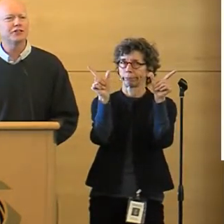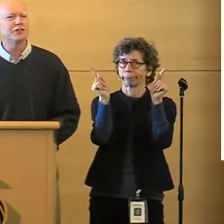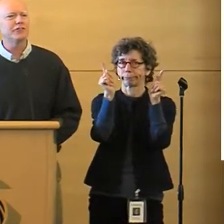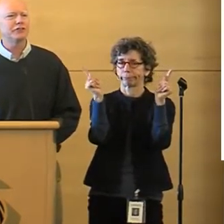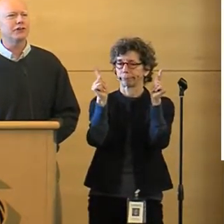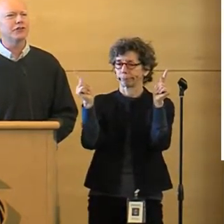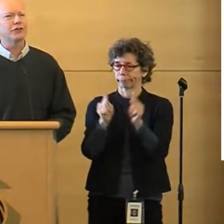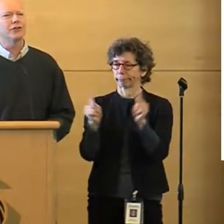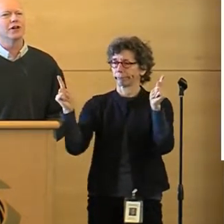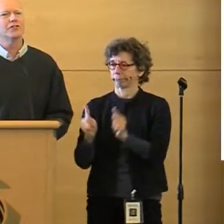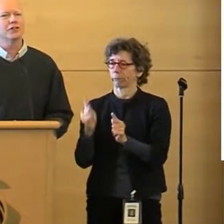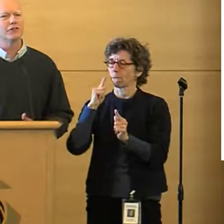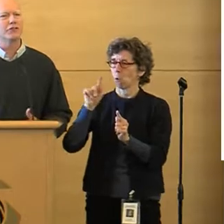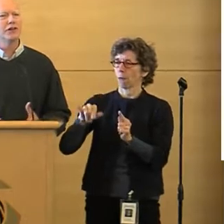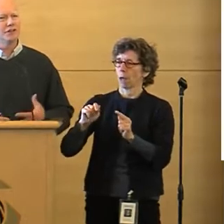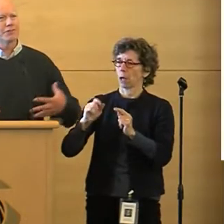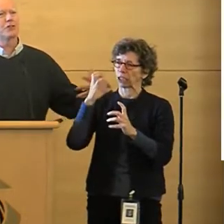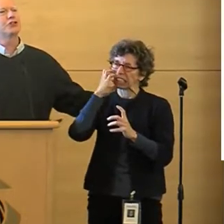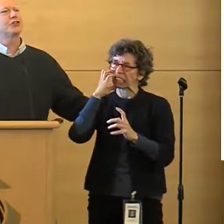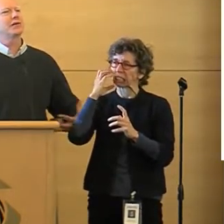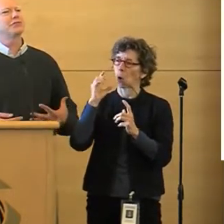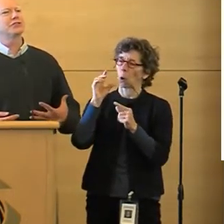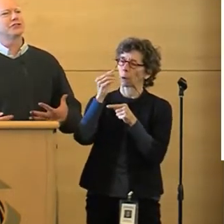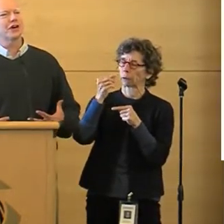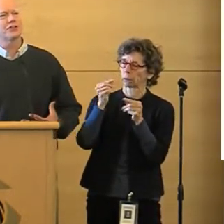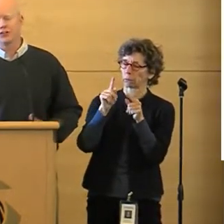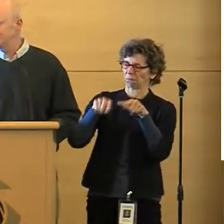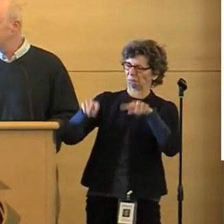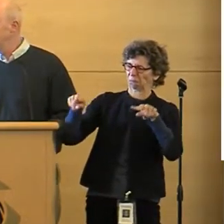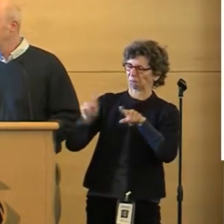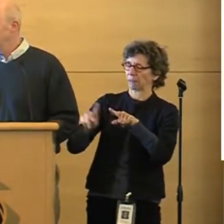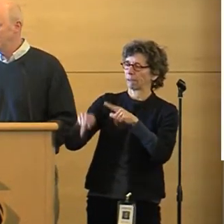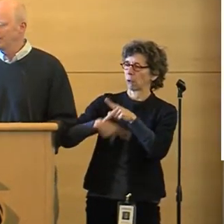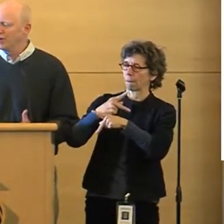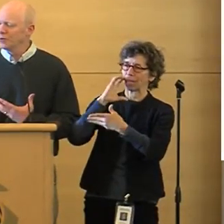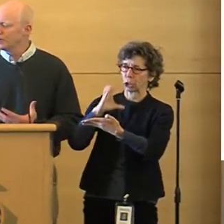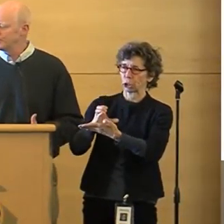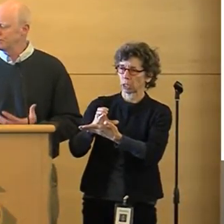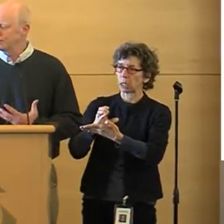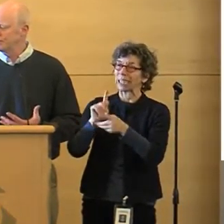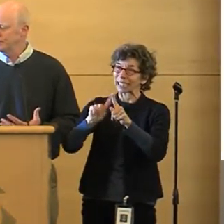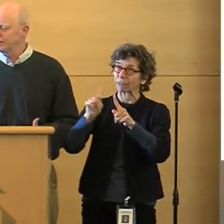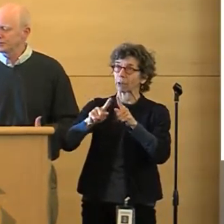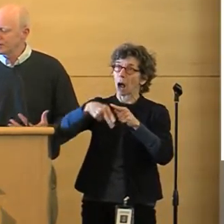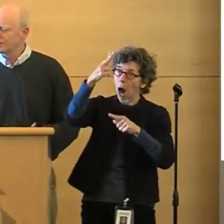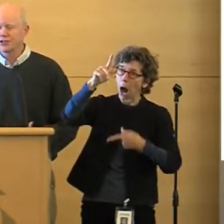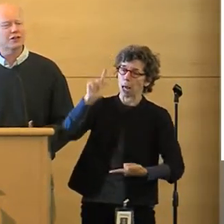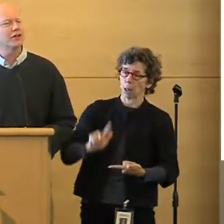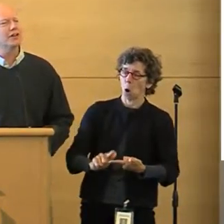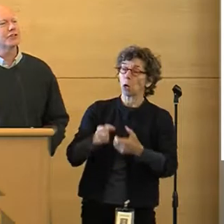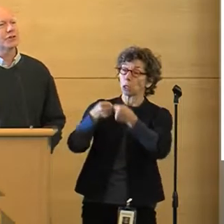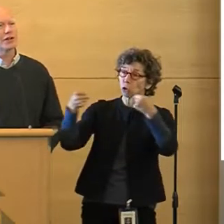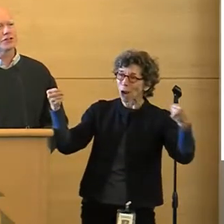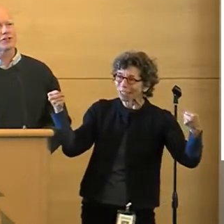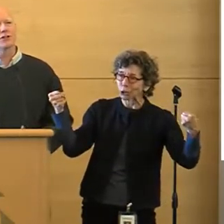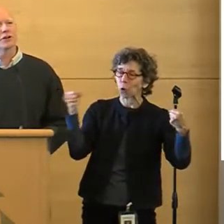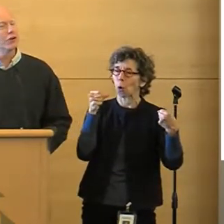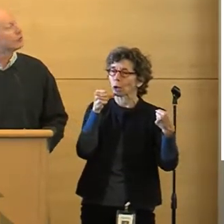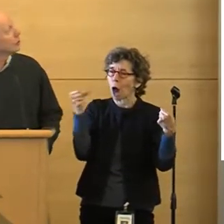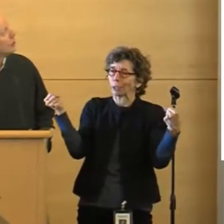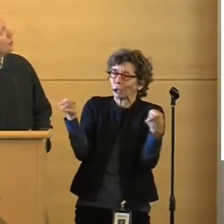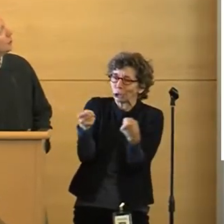differences. So here's a screenshot that shows the screen resolutions from my MacBook Pro.